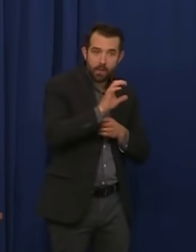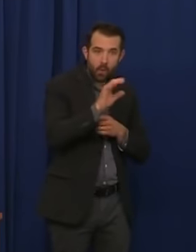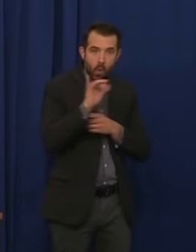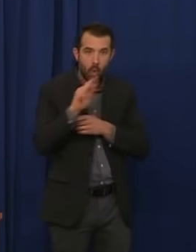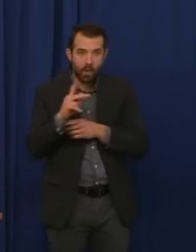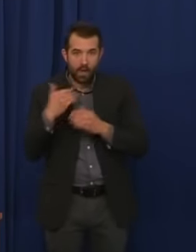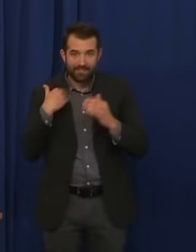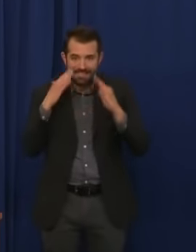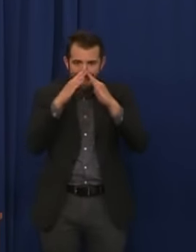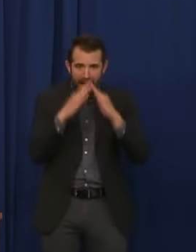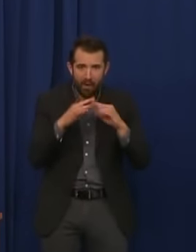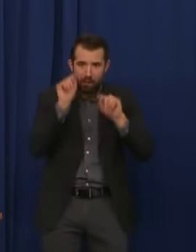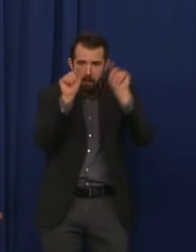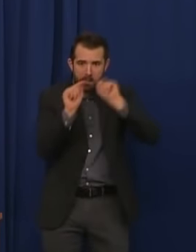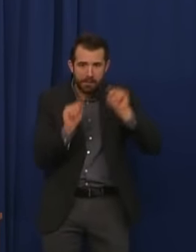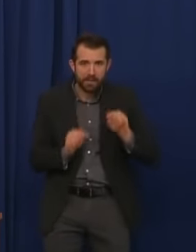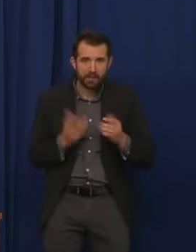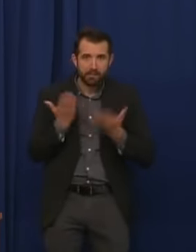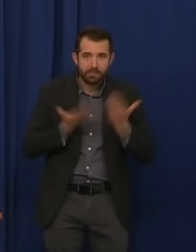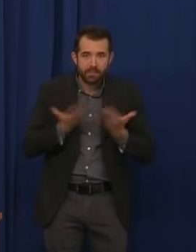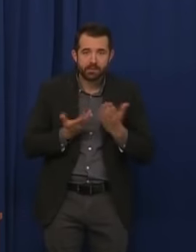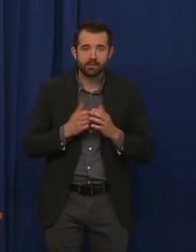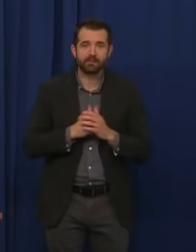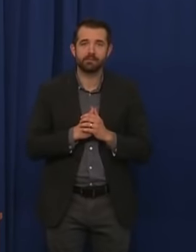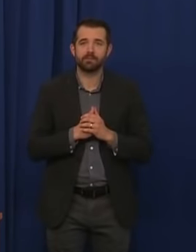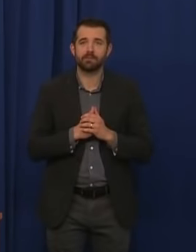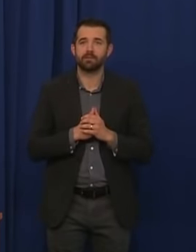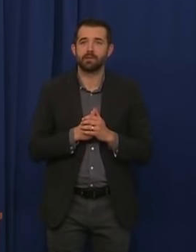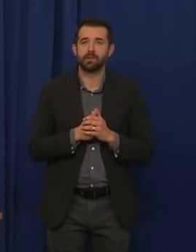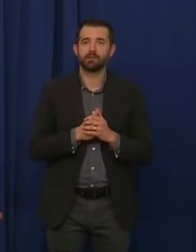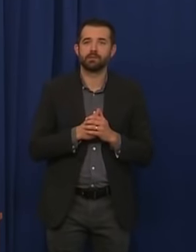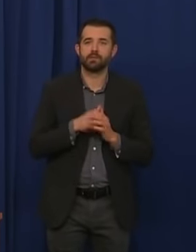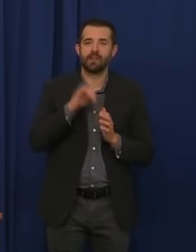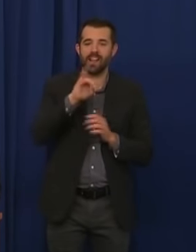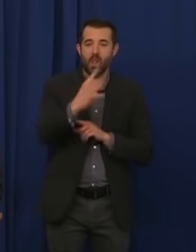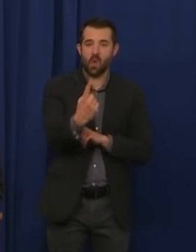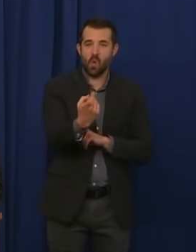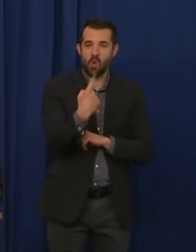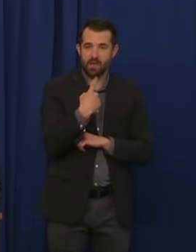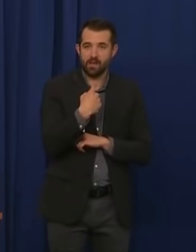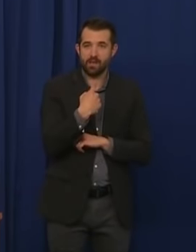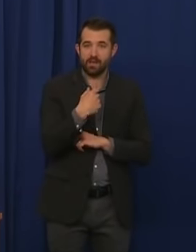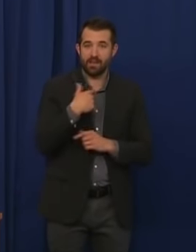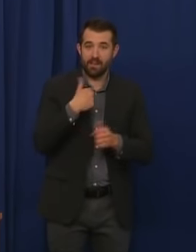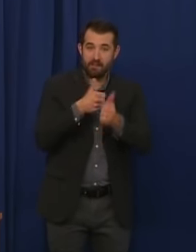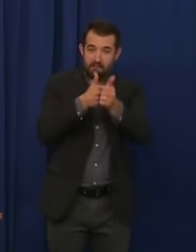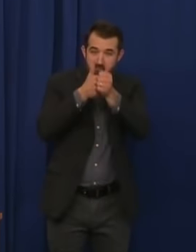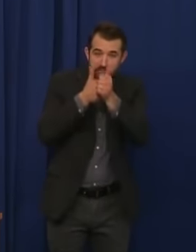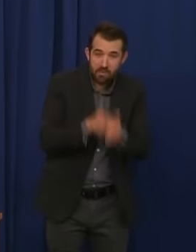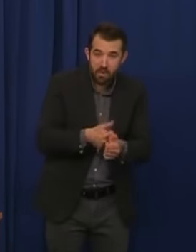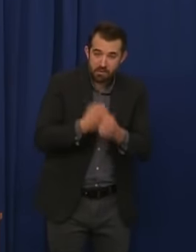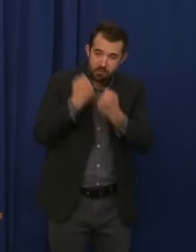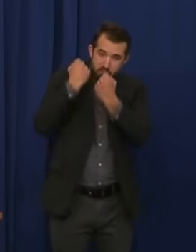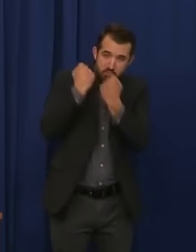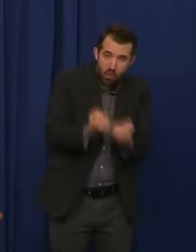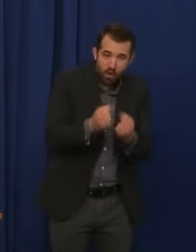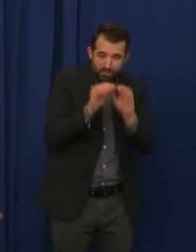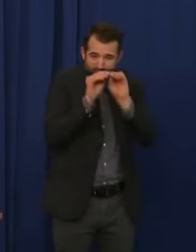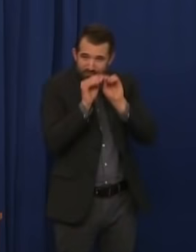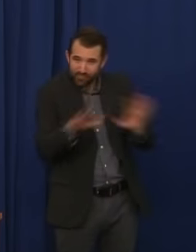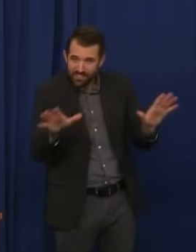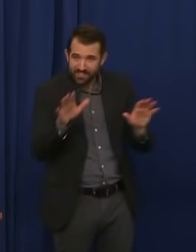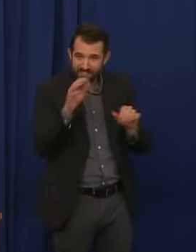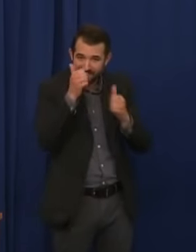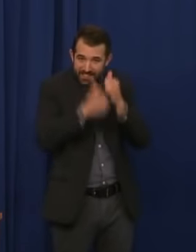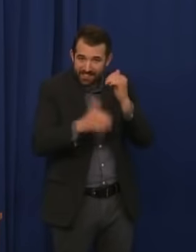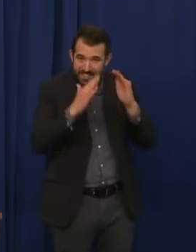have we considered doing the town-by-town release in areas where the virus is more concentrated? It's something that we've looked at, we've discussed it,